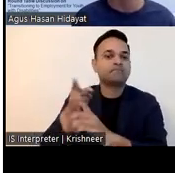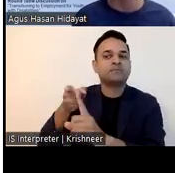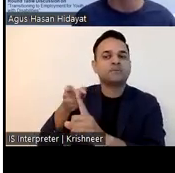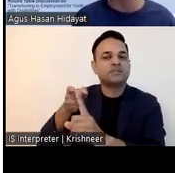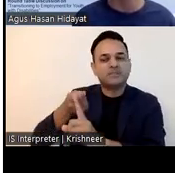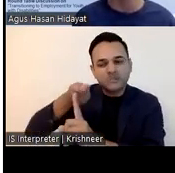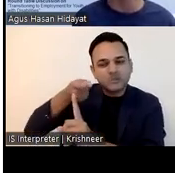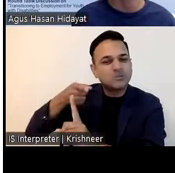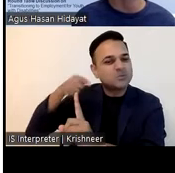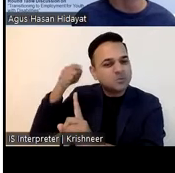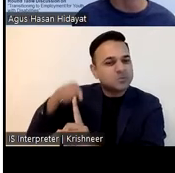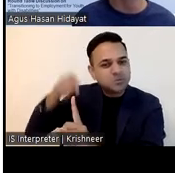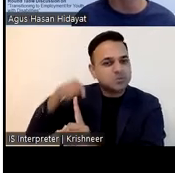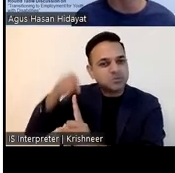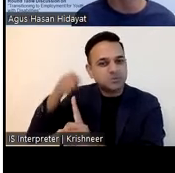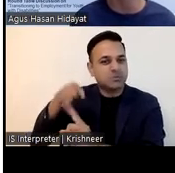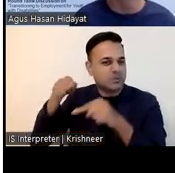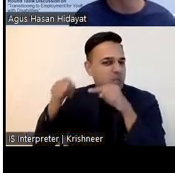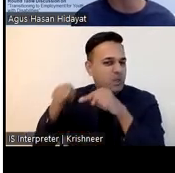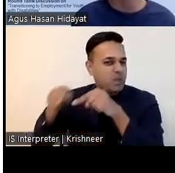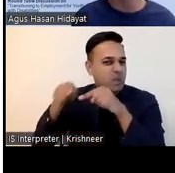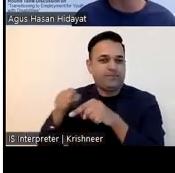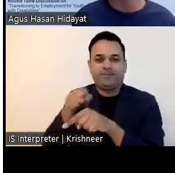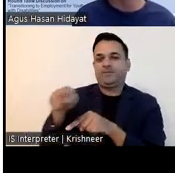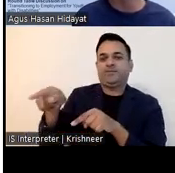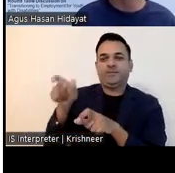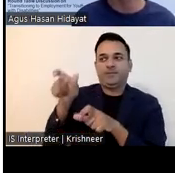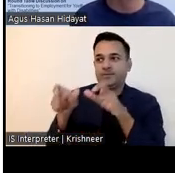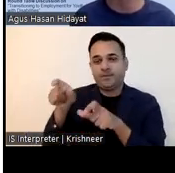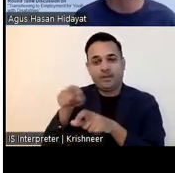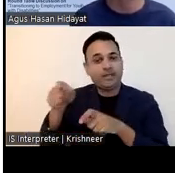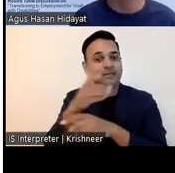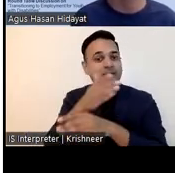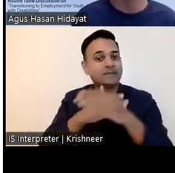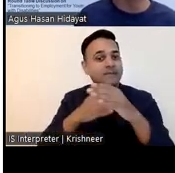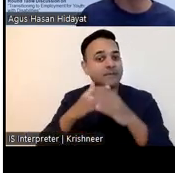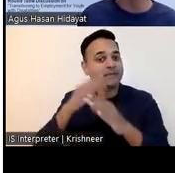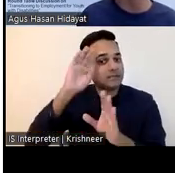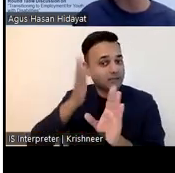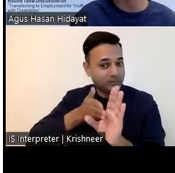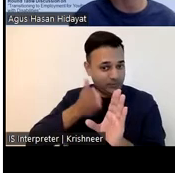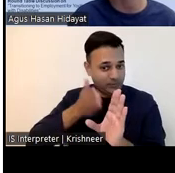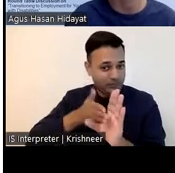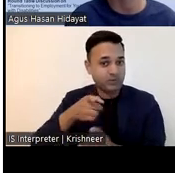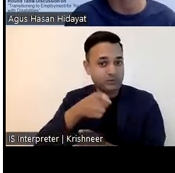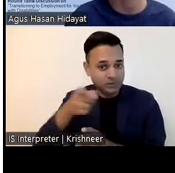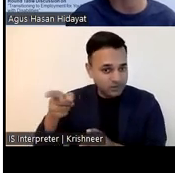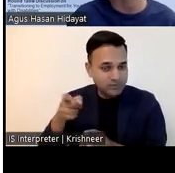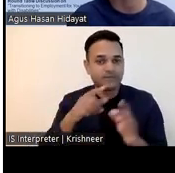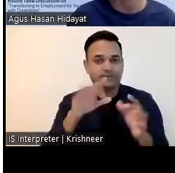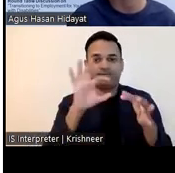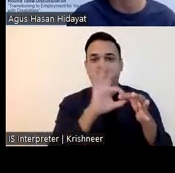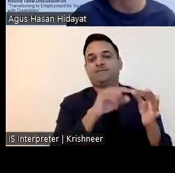and funding on for empowerment program to connect them to the job is also needed, and of course a range of